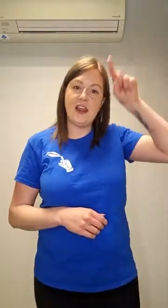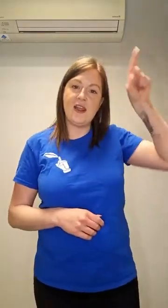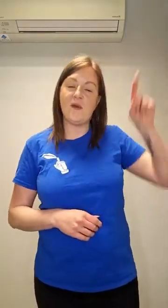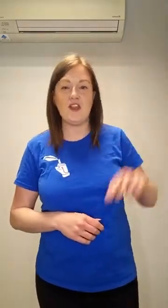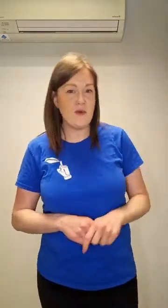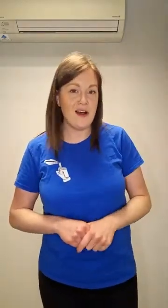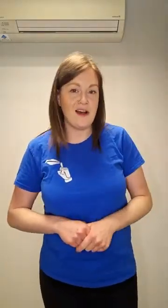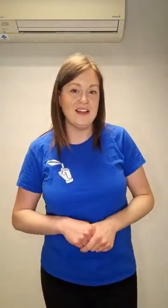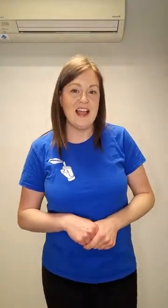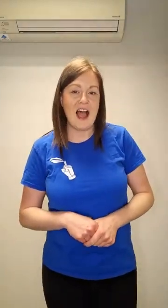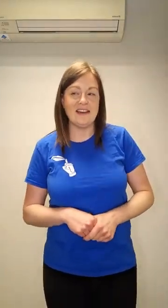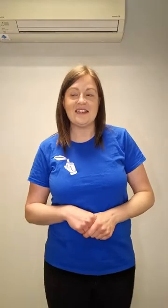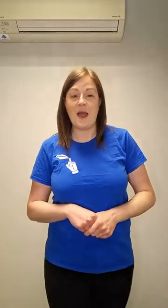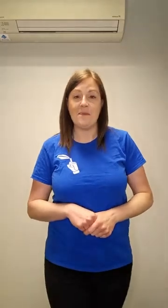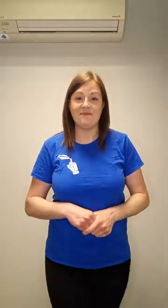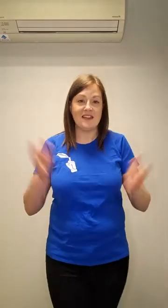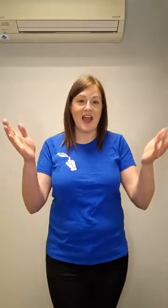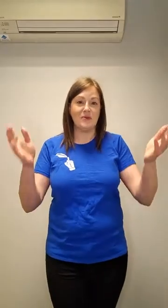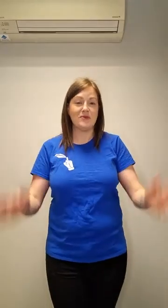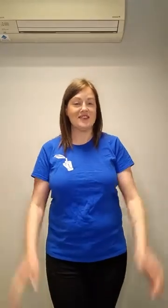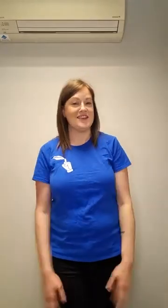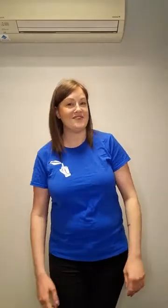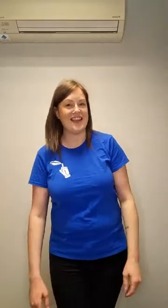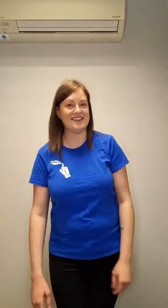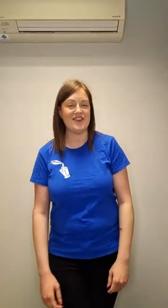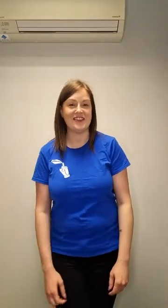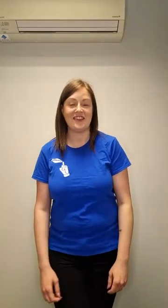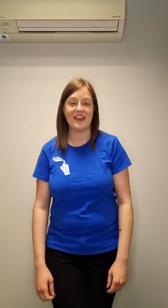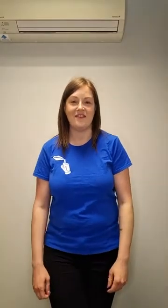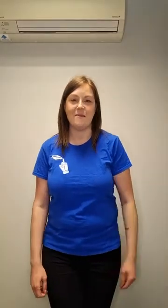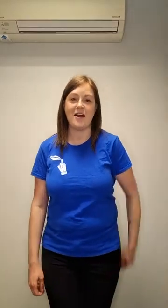shining where you are, and yeah, we will see you again soon. So thank you very much.